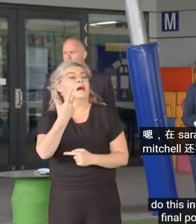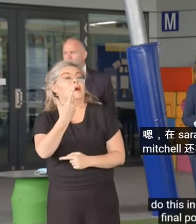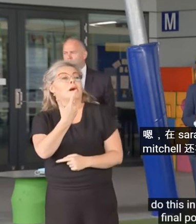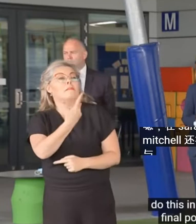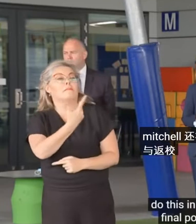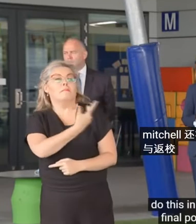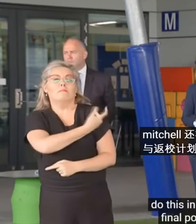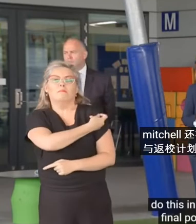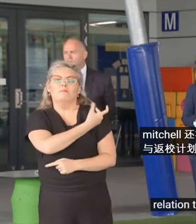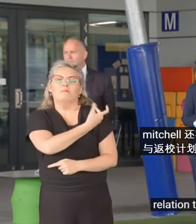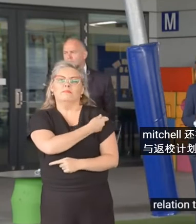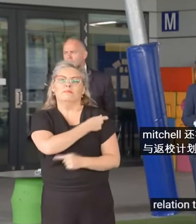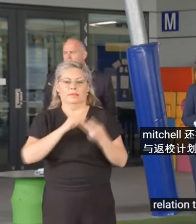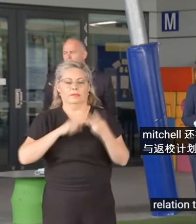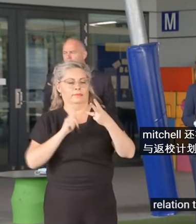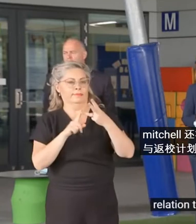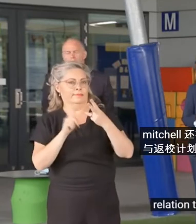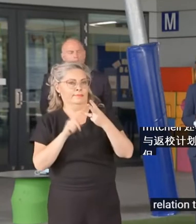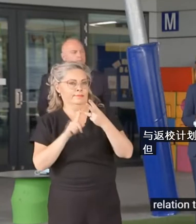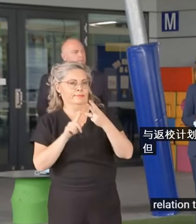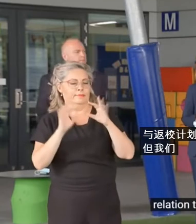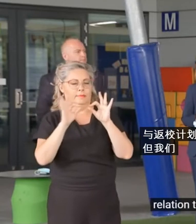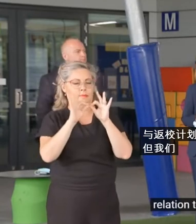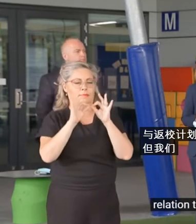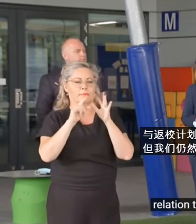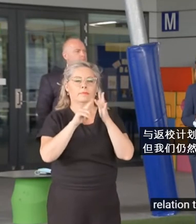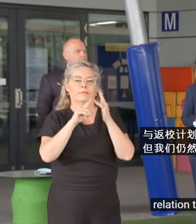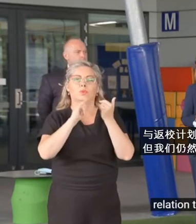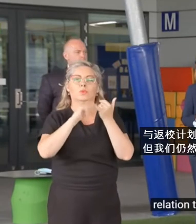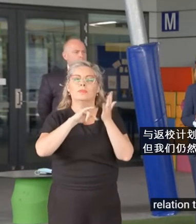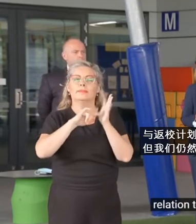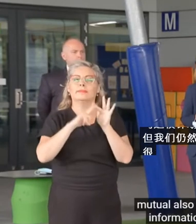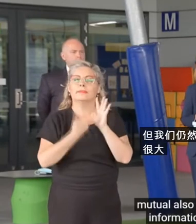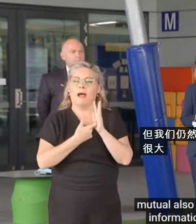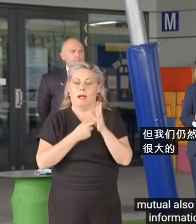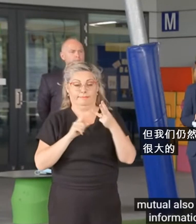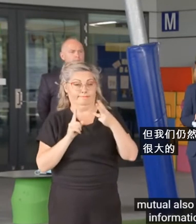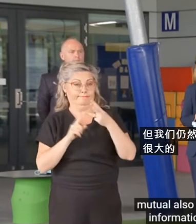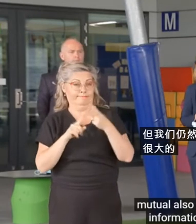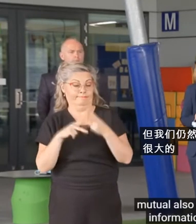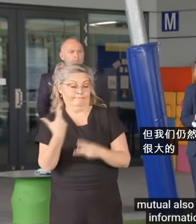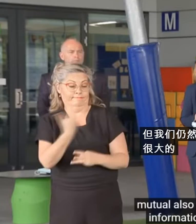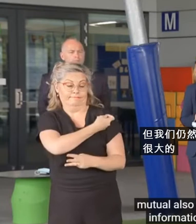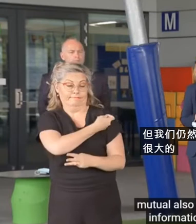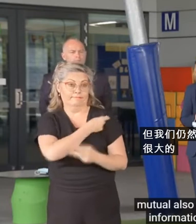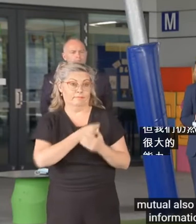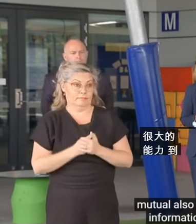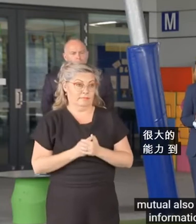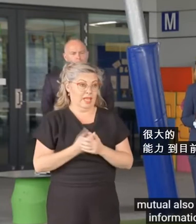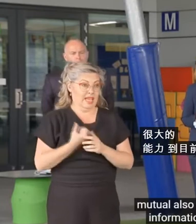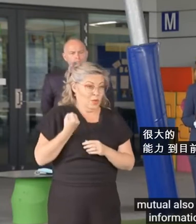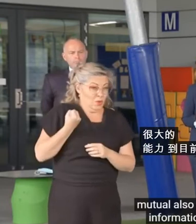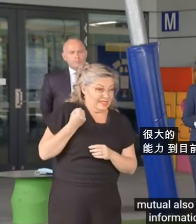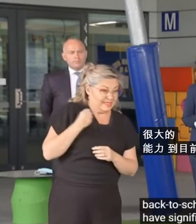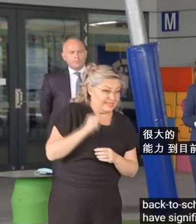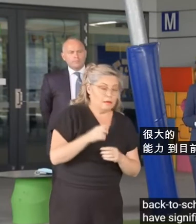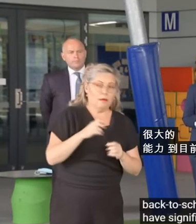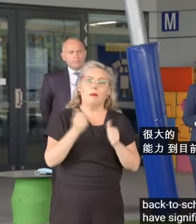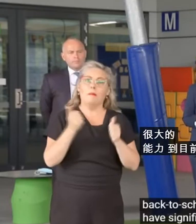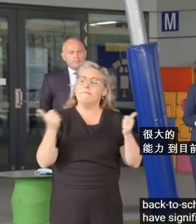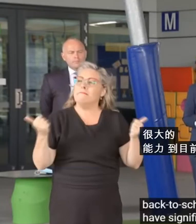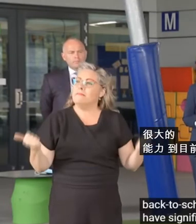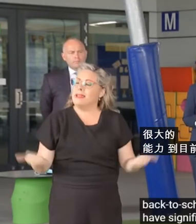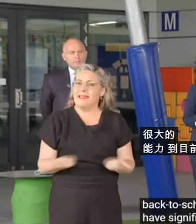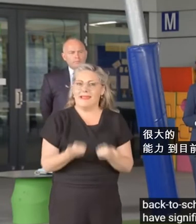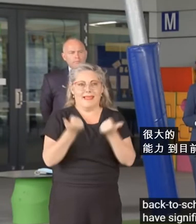also provide some further information in relation to the back-to-school plan. We still have significant capacity in our 40